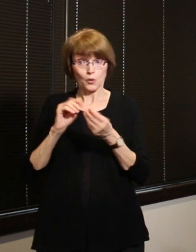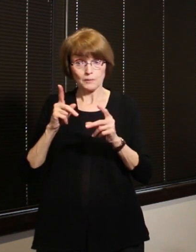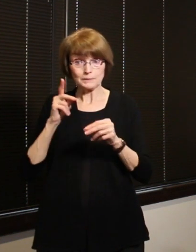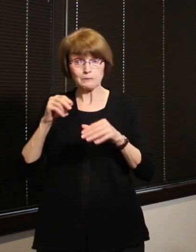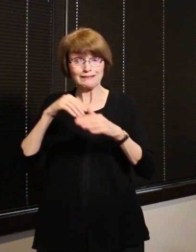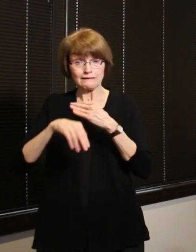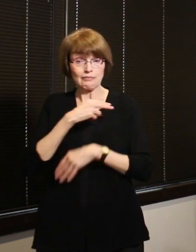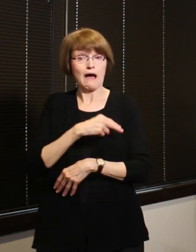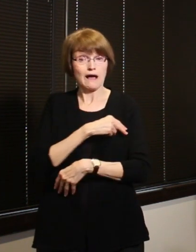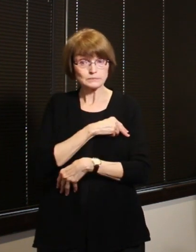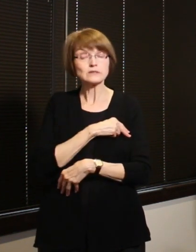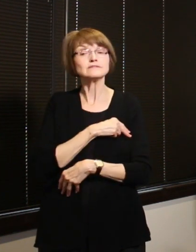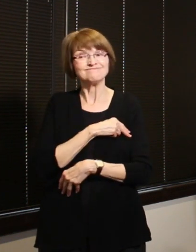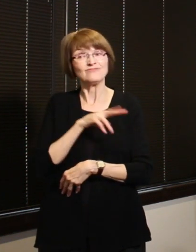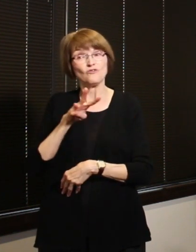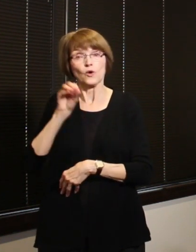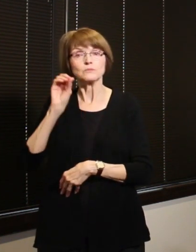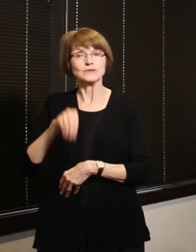percentage of COVID patients.